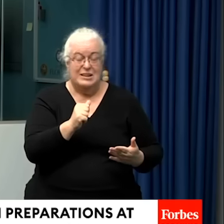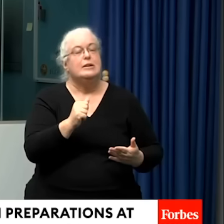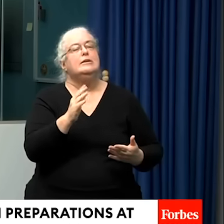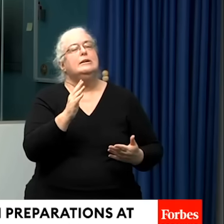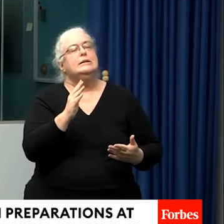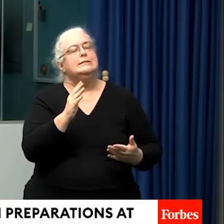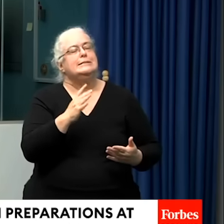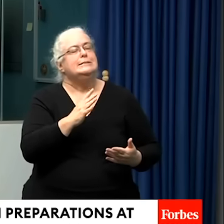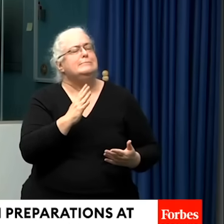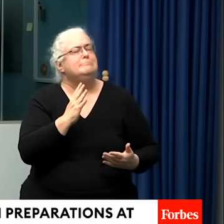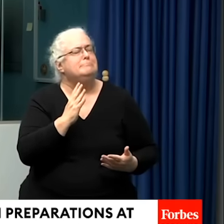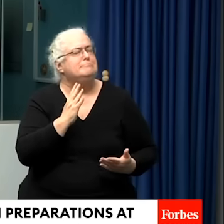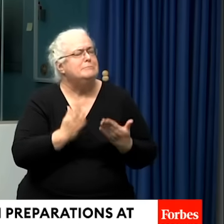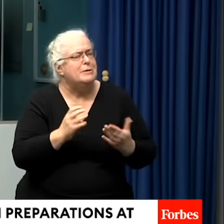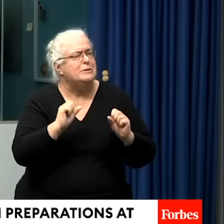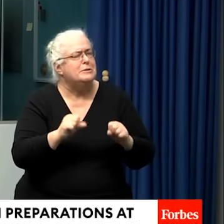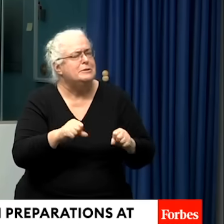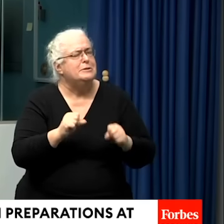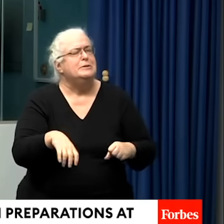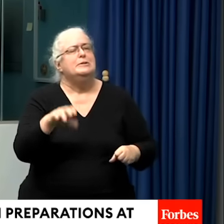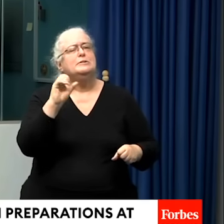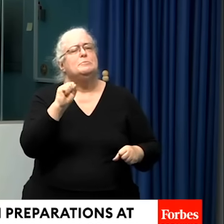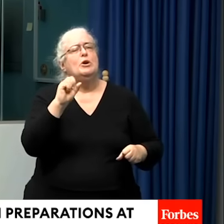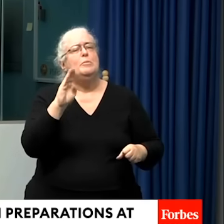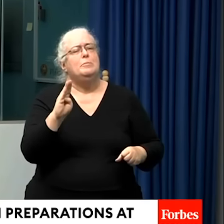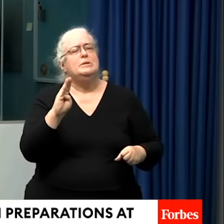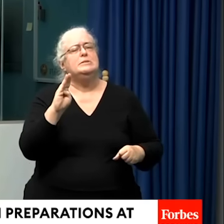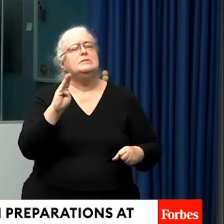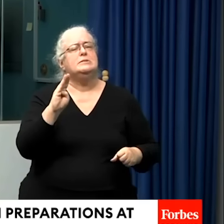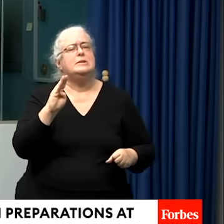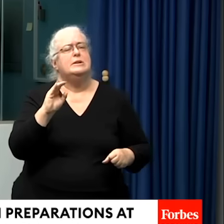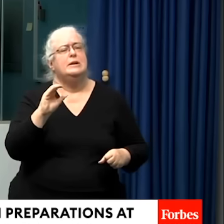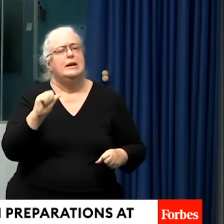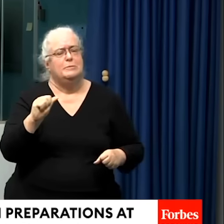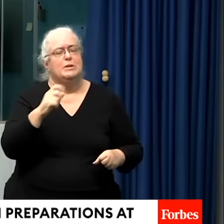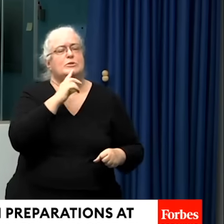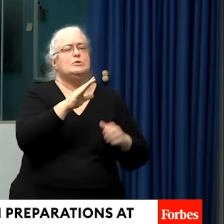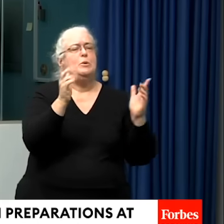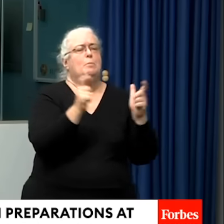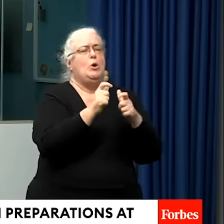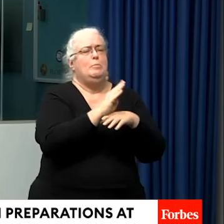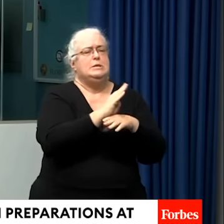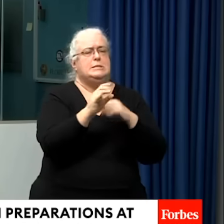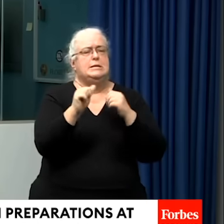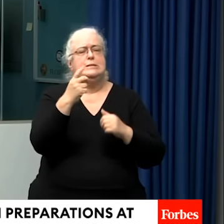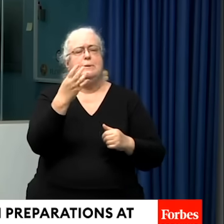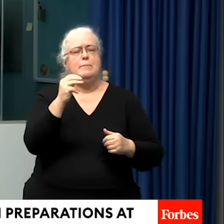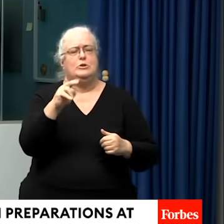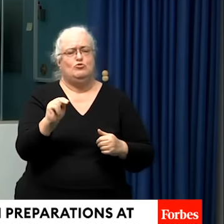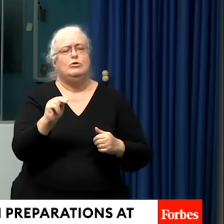probably be a SBA or Small Business Administration declared event, and we have those quite a bit around the state of Florida.